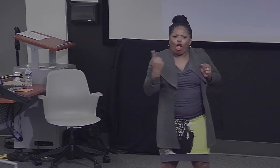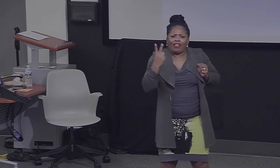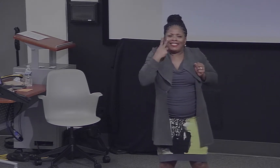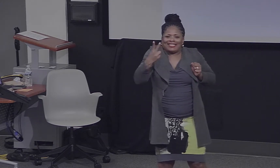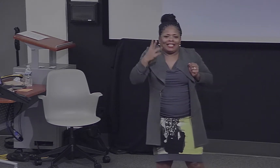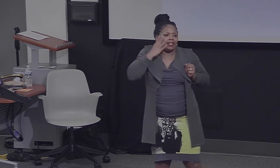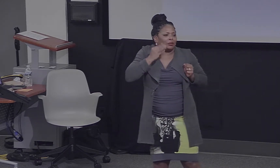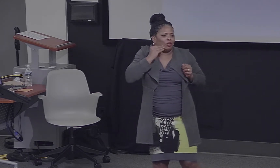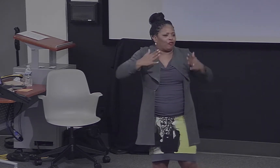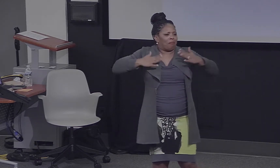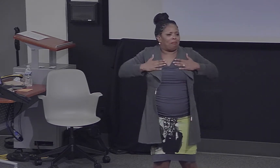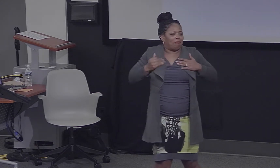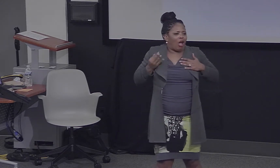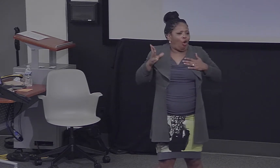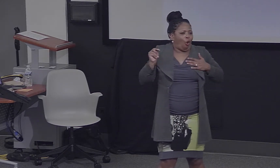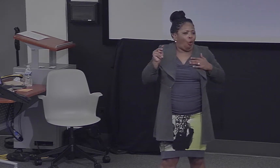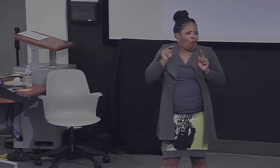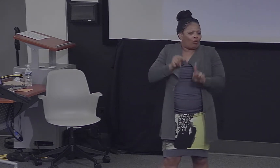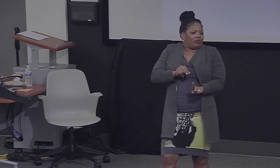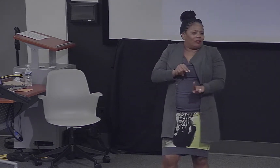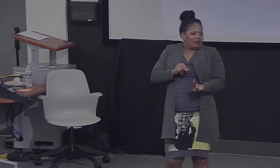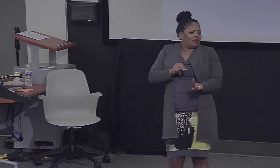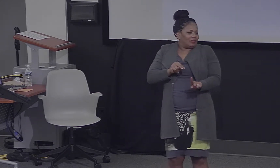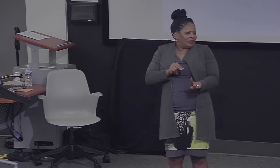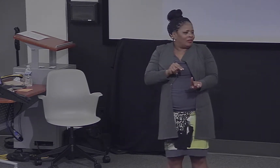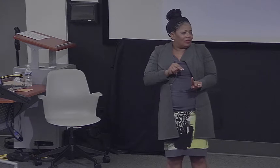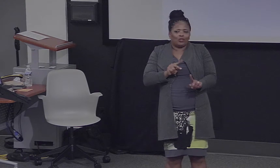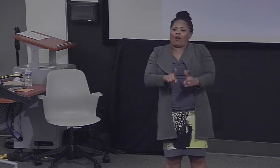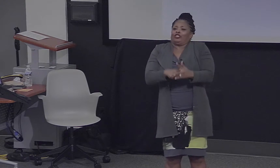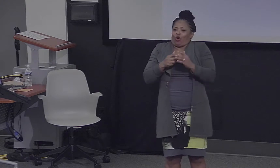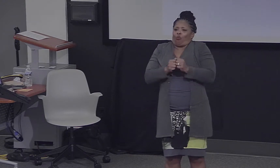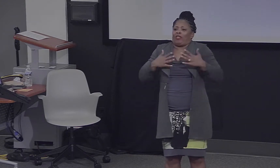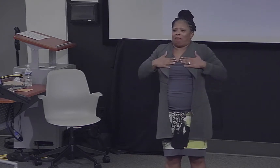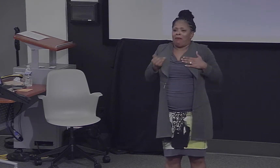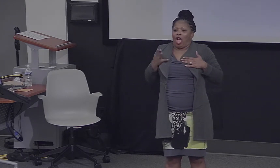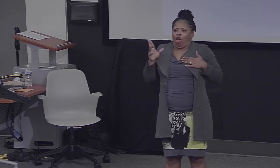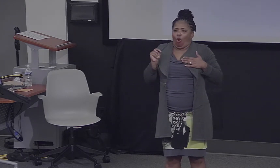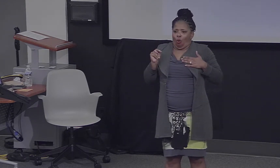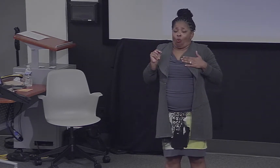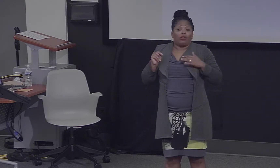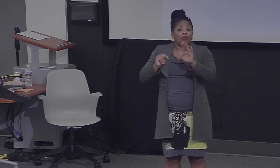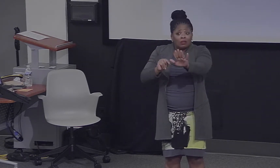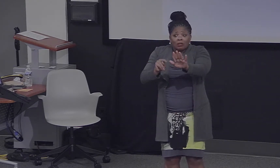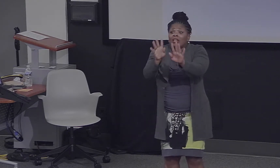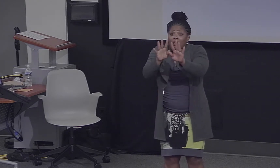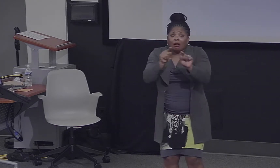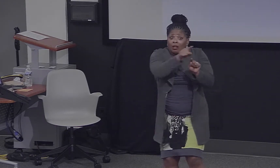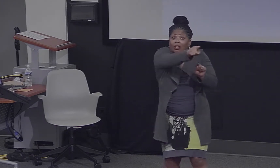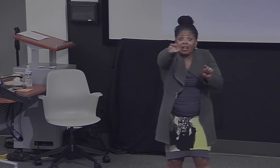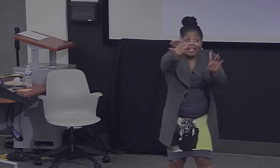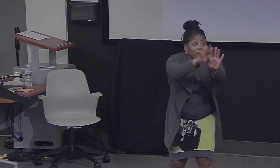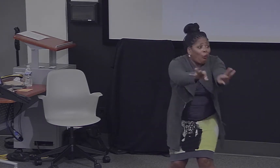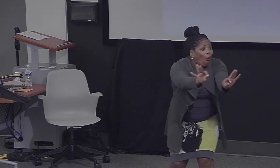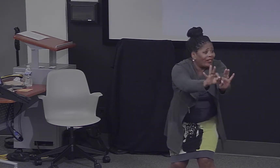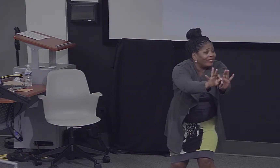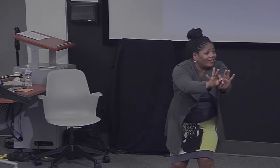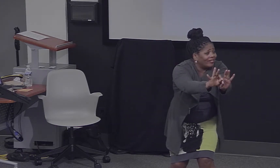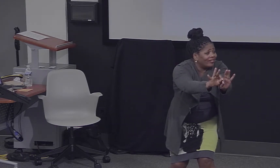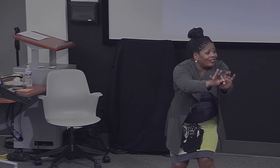I couldn't understand the other people's experiences. That's their view. I only have mine. As a researcher, I have mine.